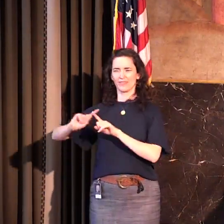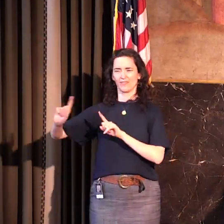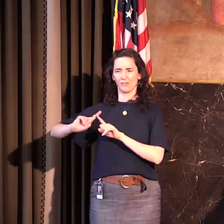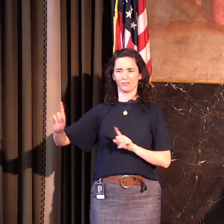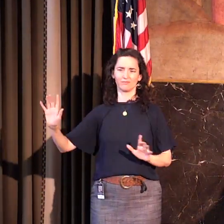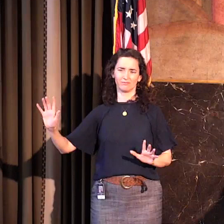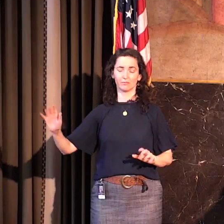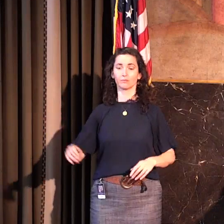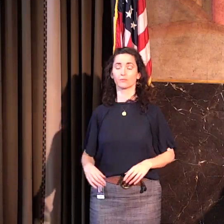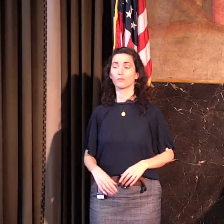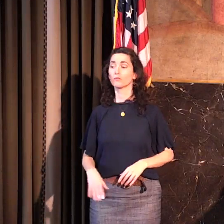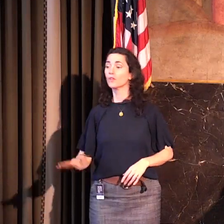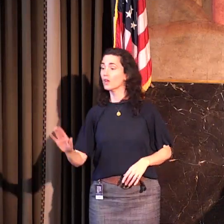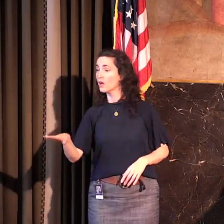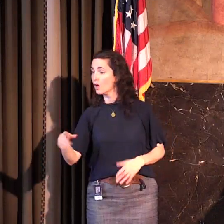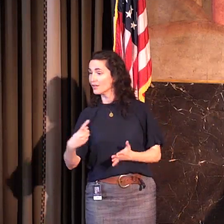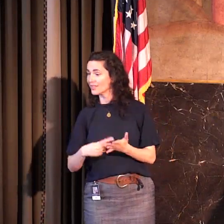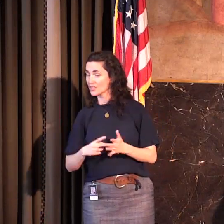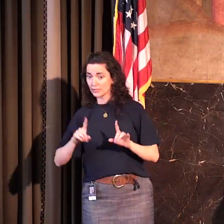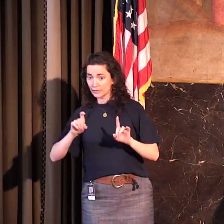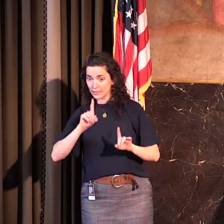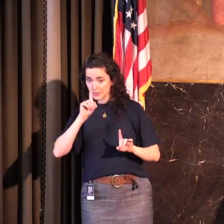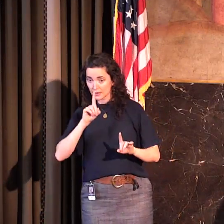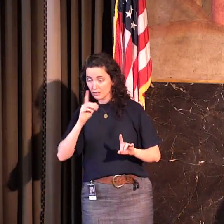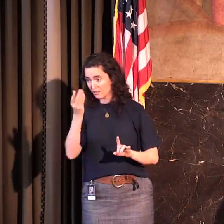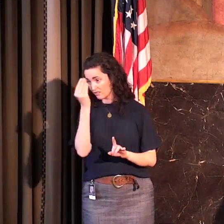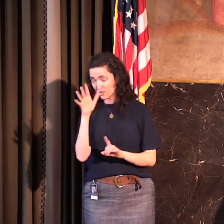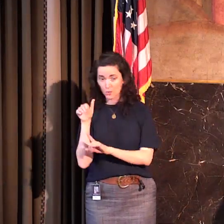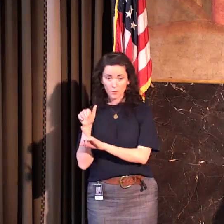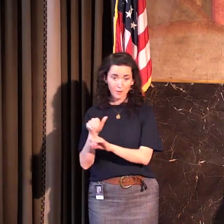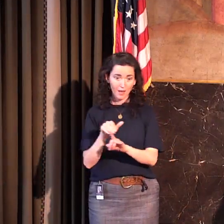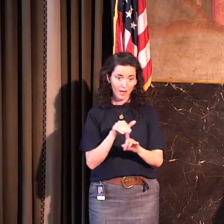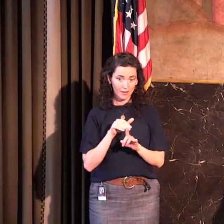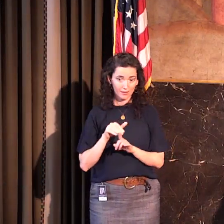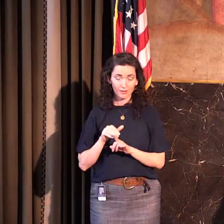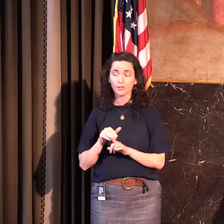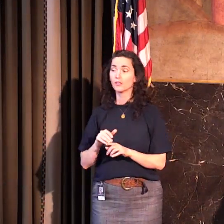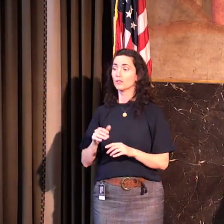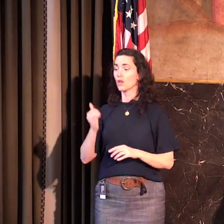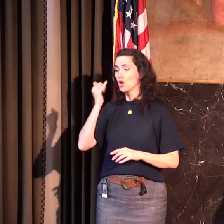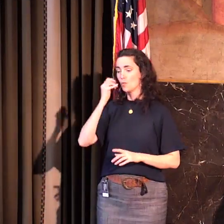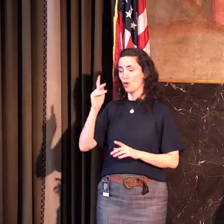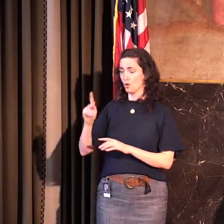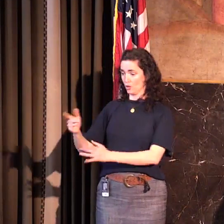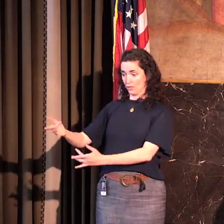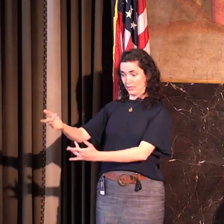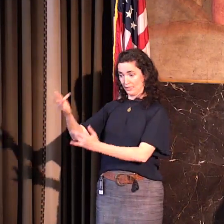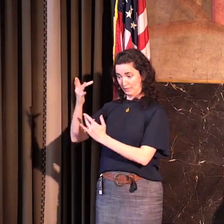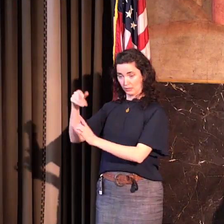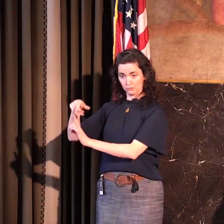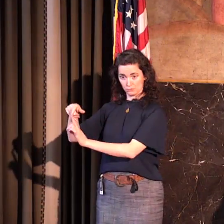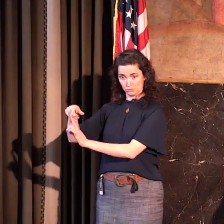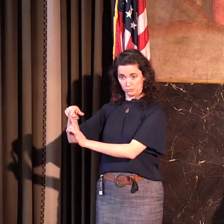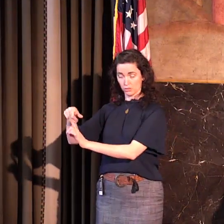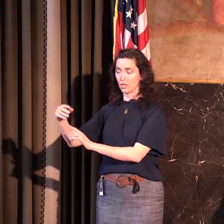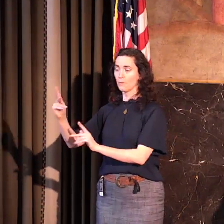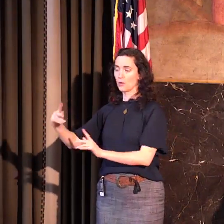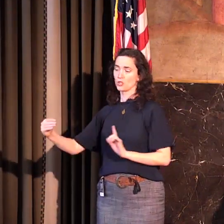with respect to testing, I would remind everybody that once someone is exposed to the virus that